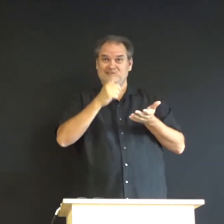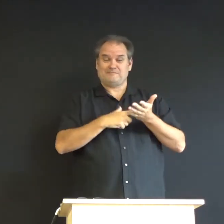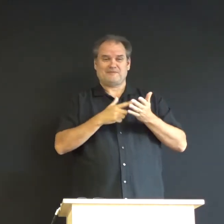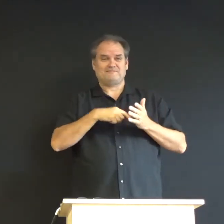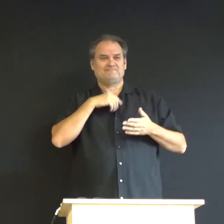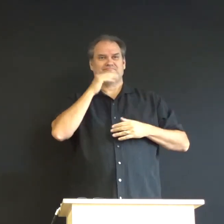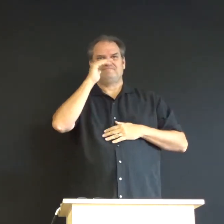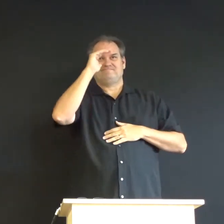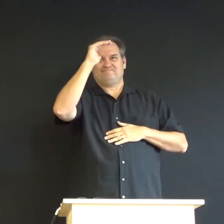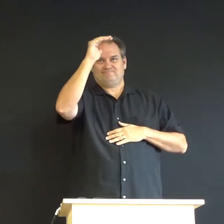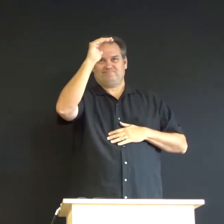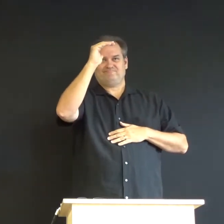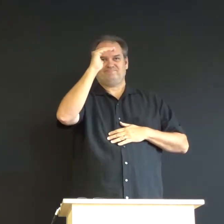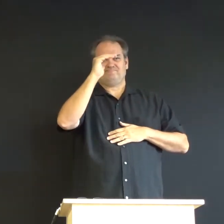each passage as it comes.